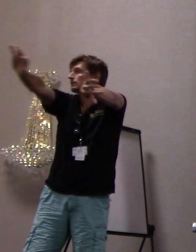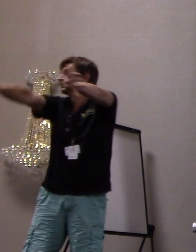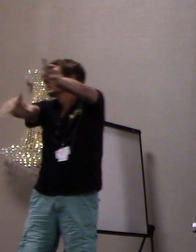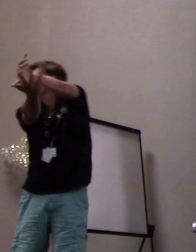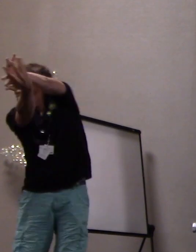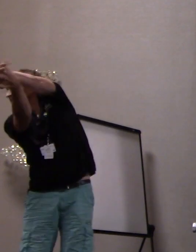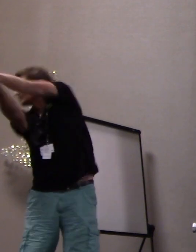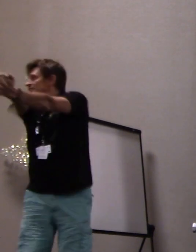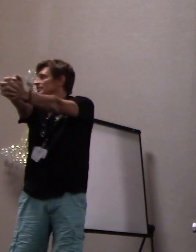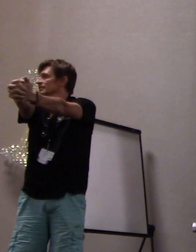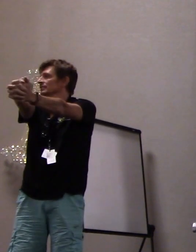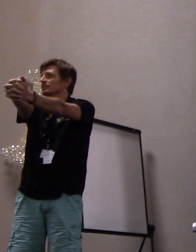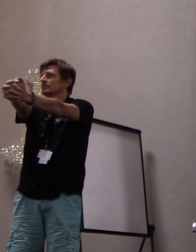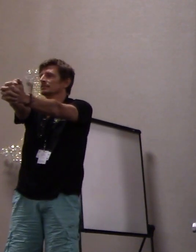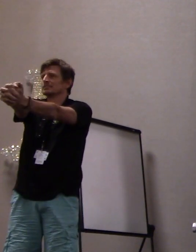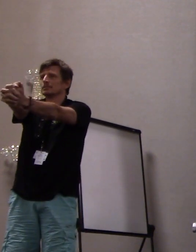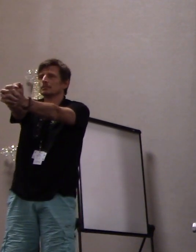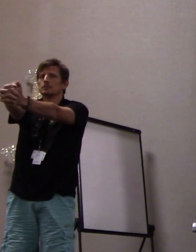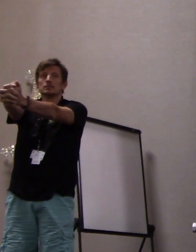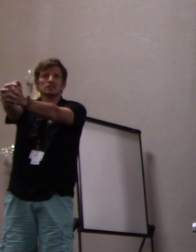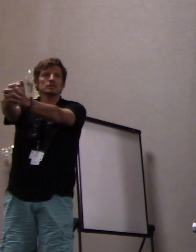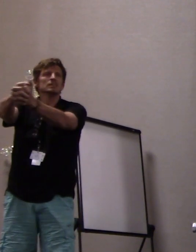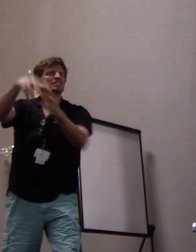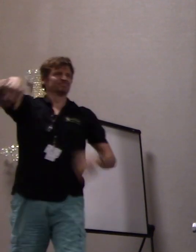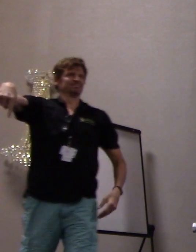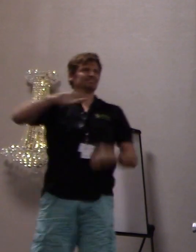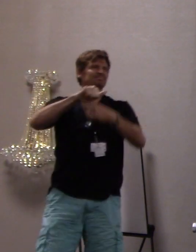Oh, everybody doing all right? Okay, now turn it this way.